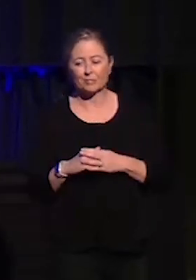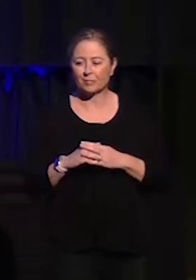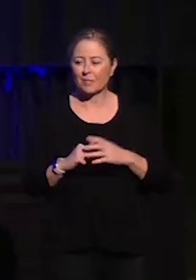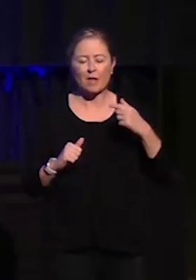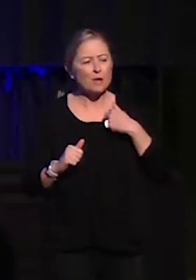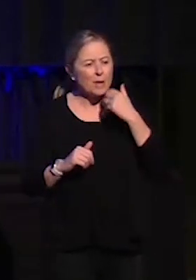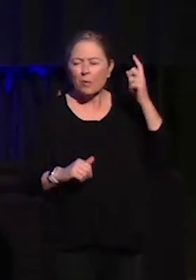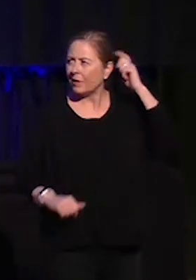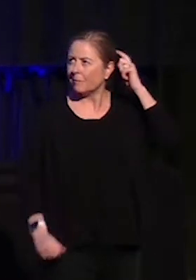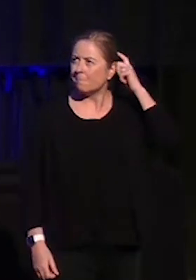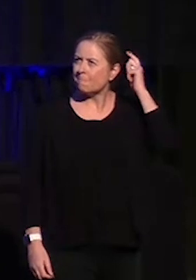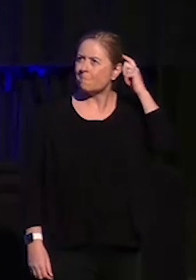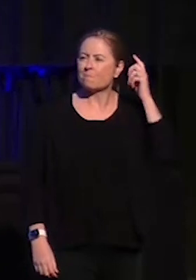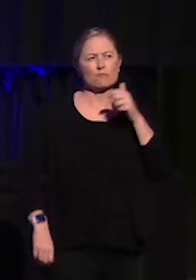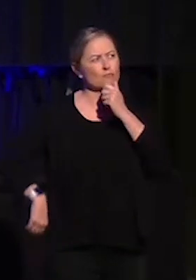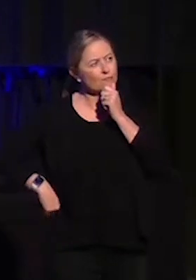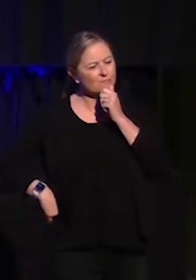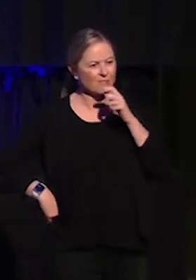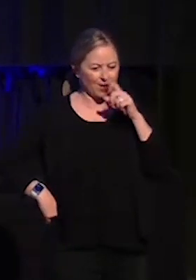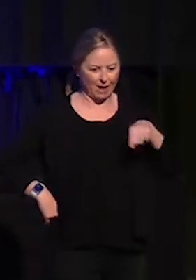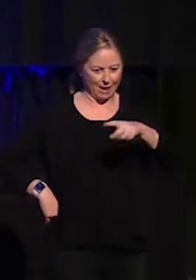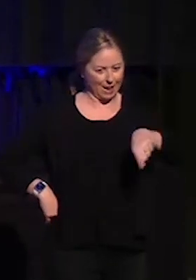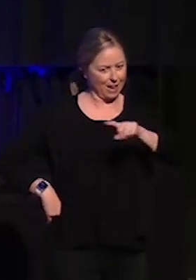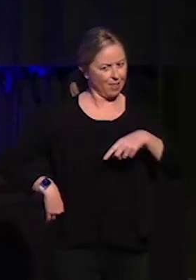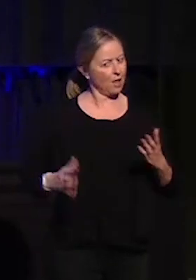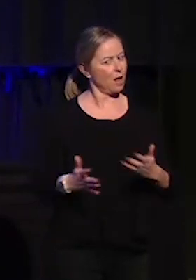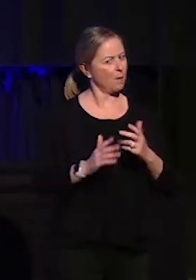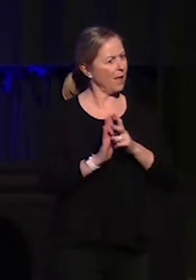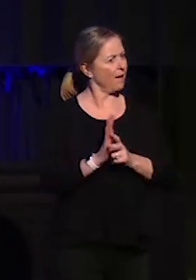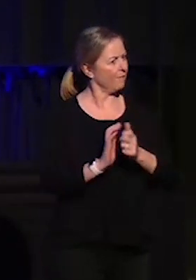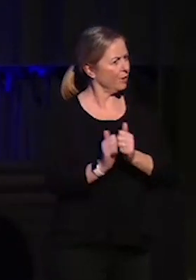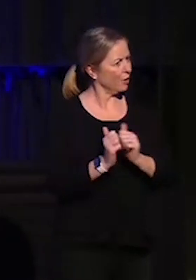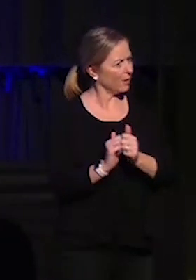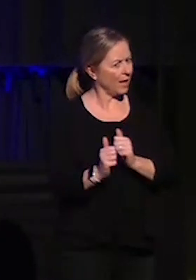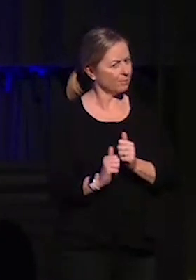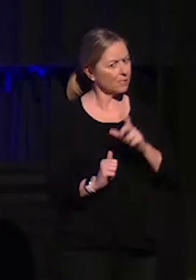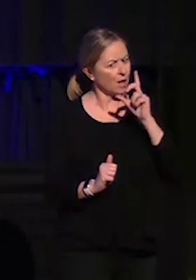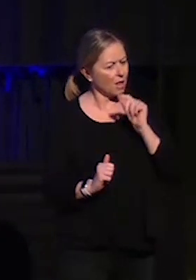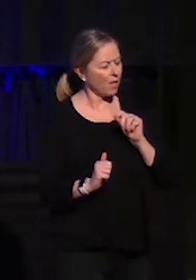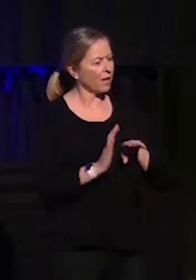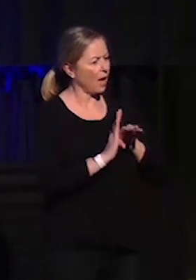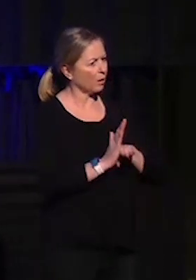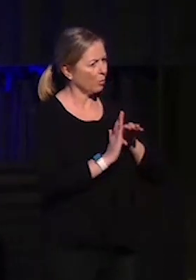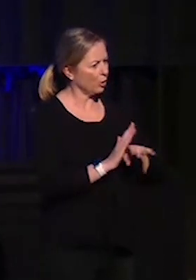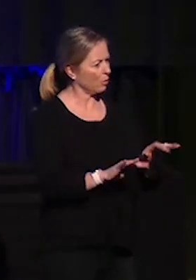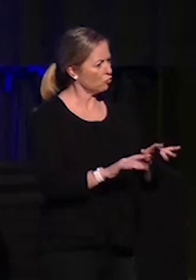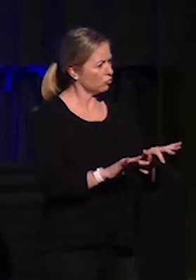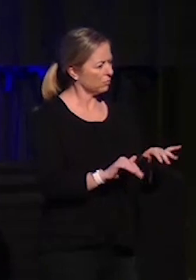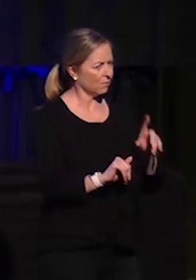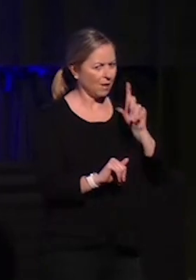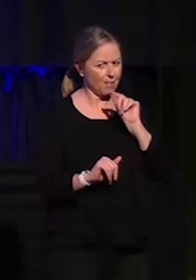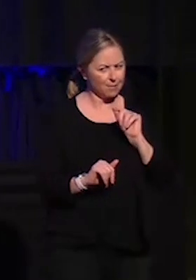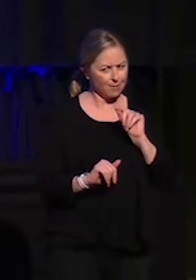my mind the question, and they also play video games, right? If they can use computers to type a letter in Word and navigate the internet,